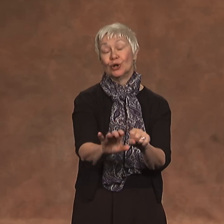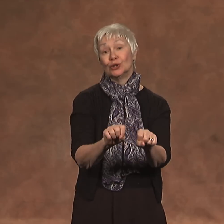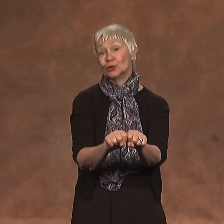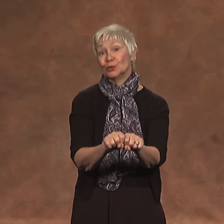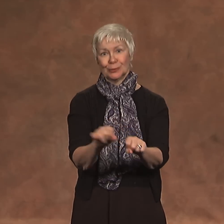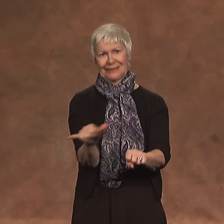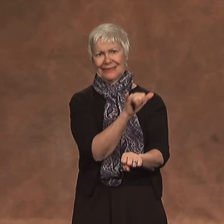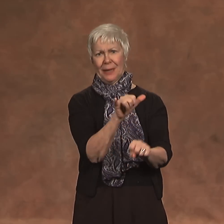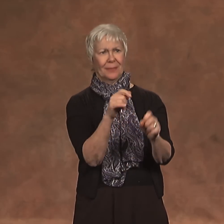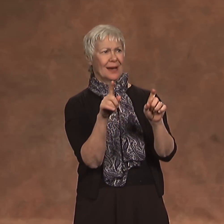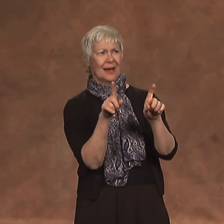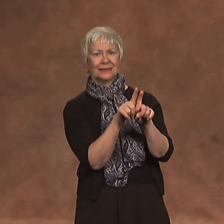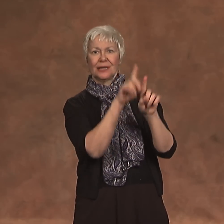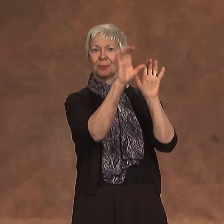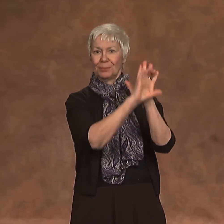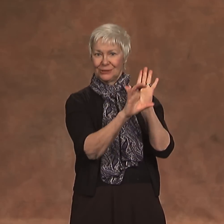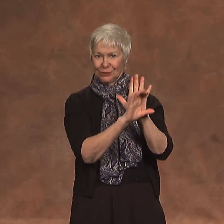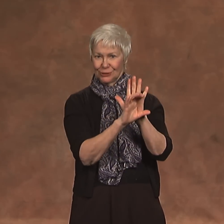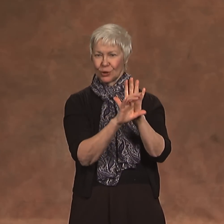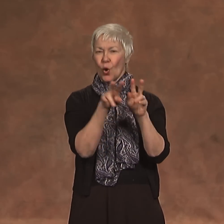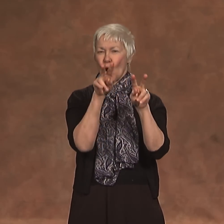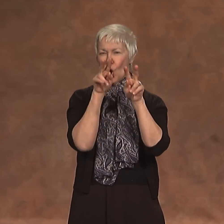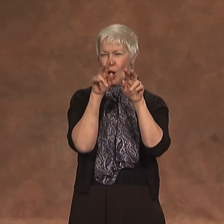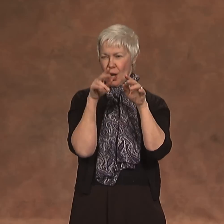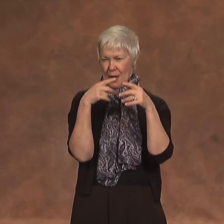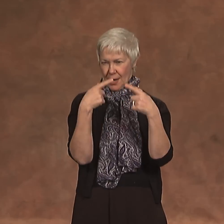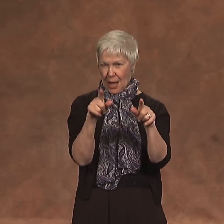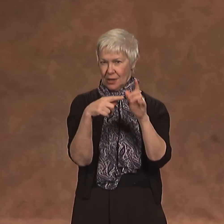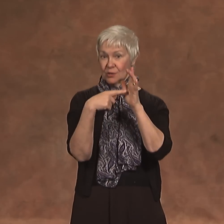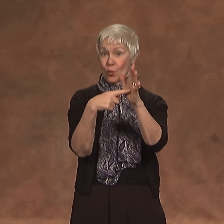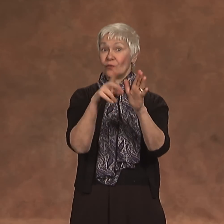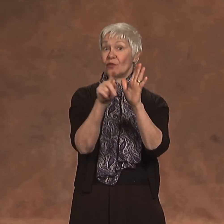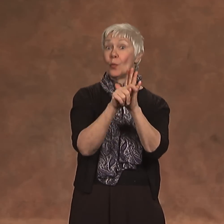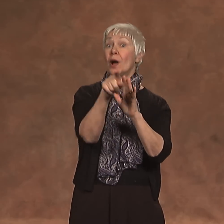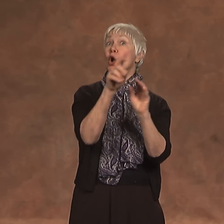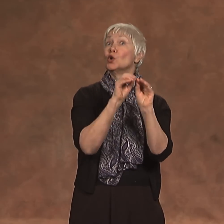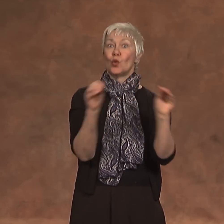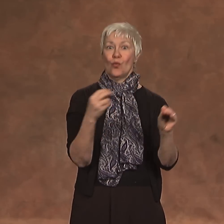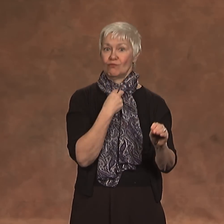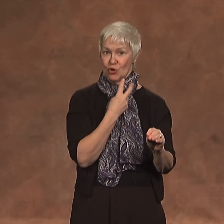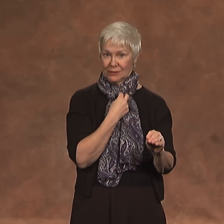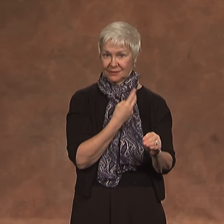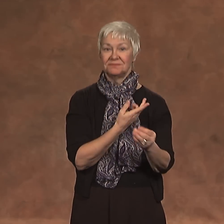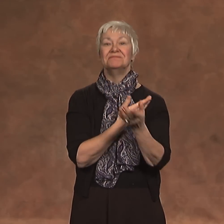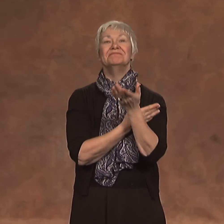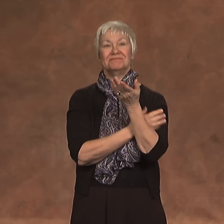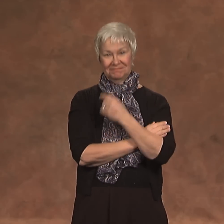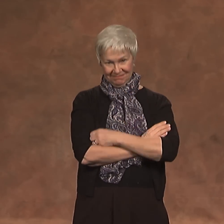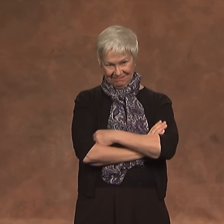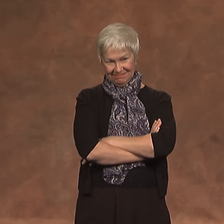that her shoes are the same as what's in the picture. Please view the video and note that there is no voiceover.